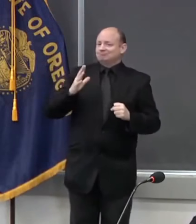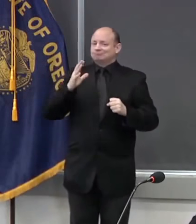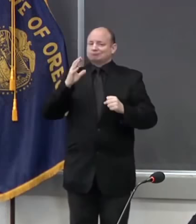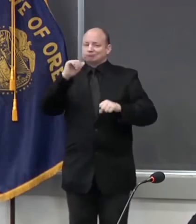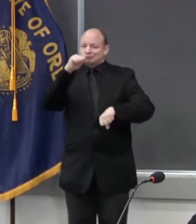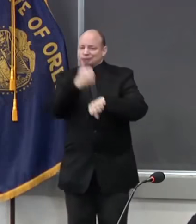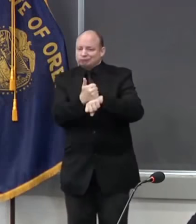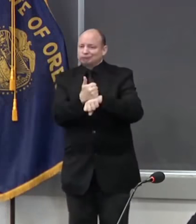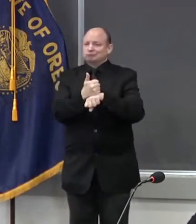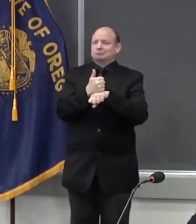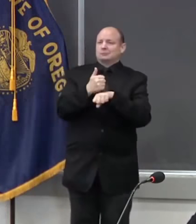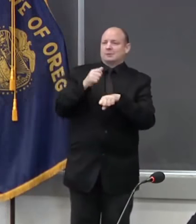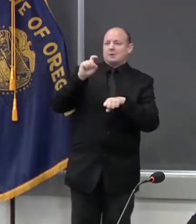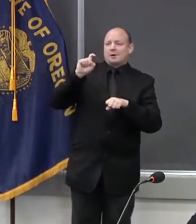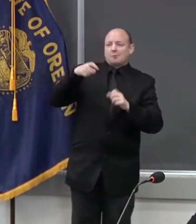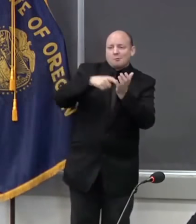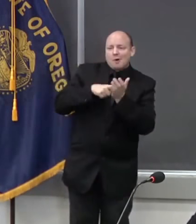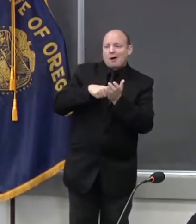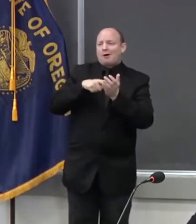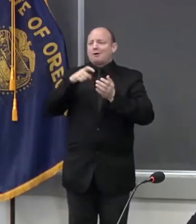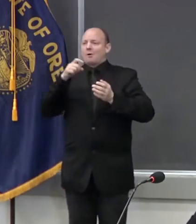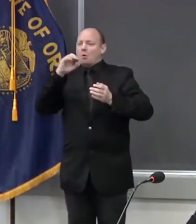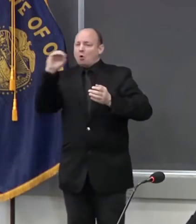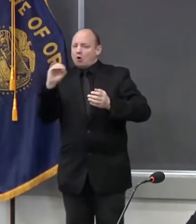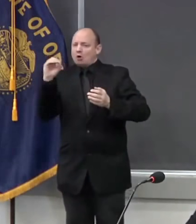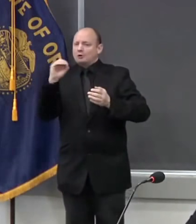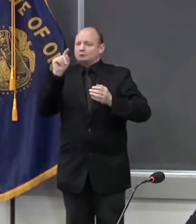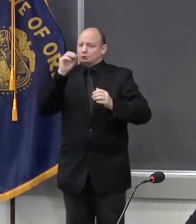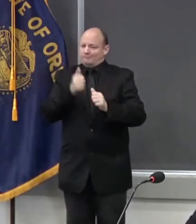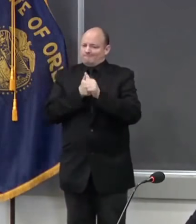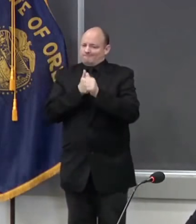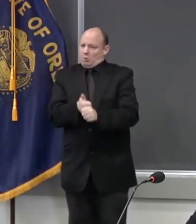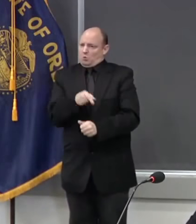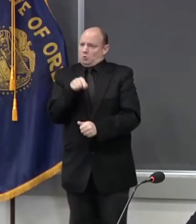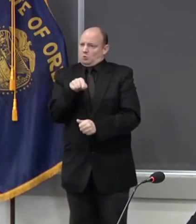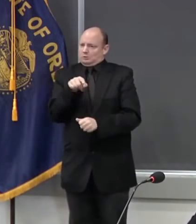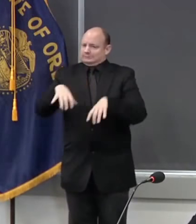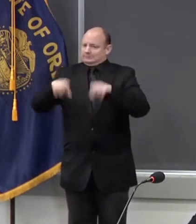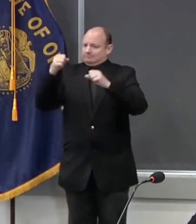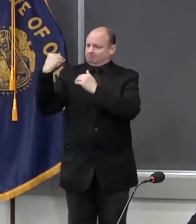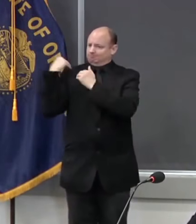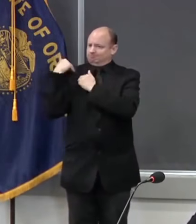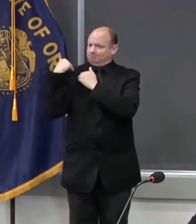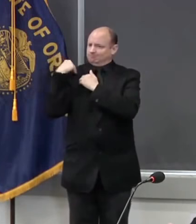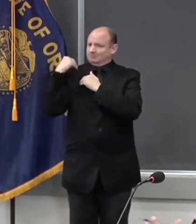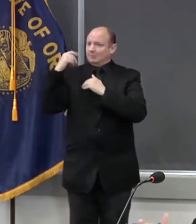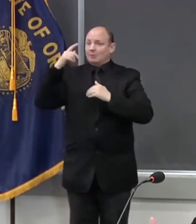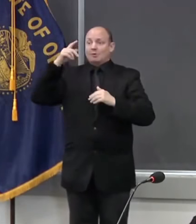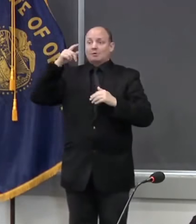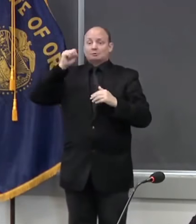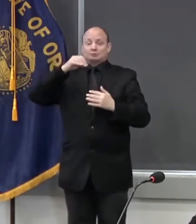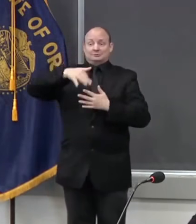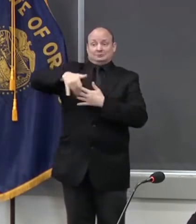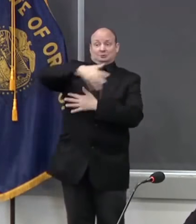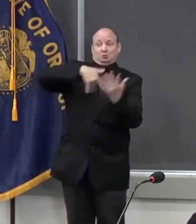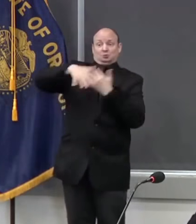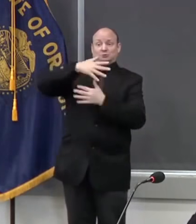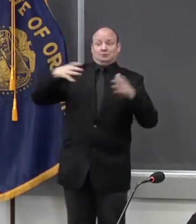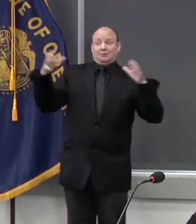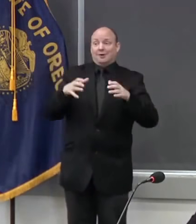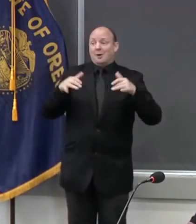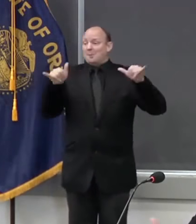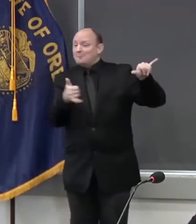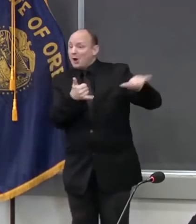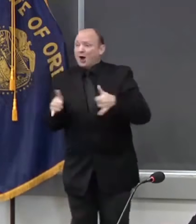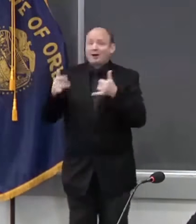requires all of you as Oregonians to take action. As Governor Brown described, these social gatherings, informal parties